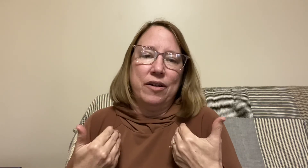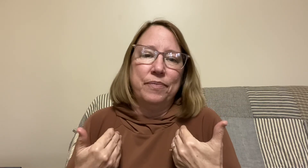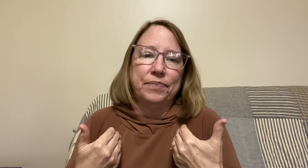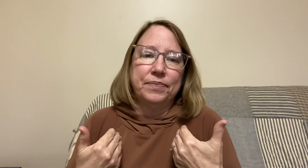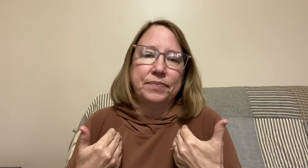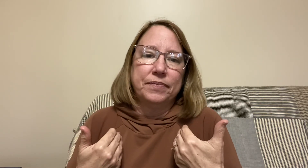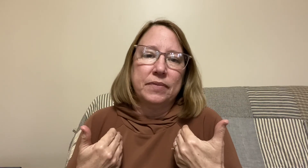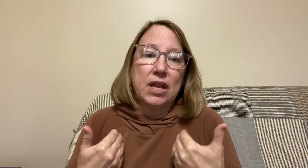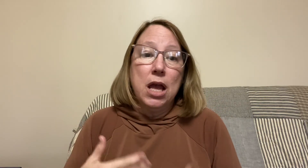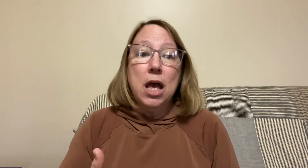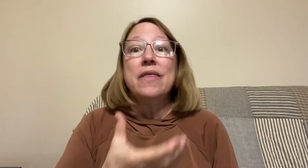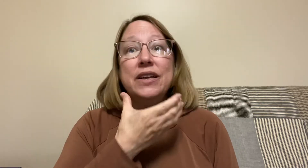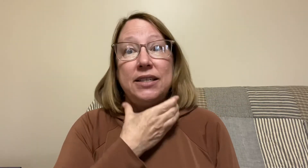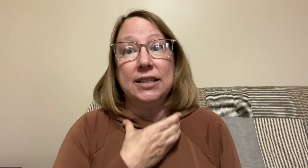and new ideas.